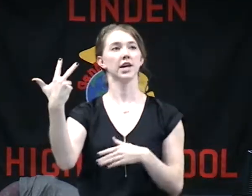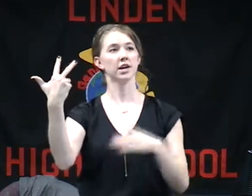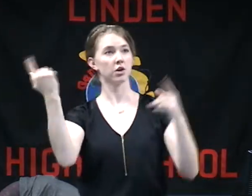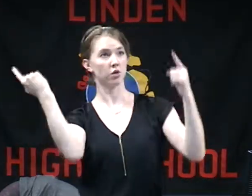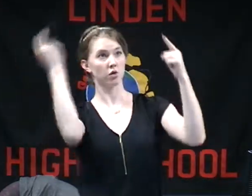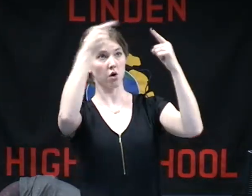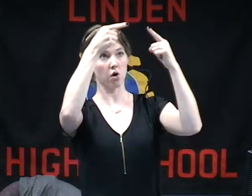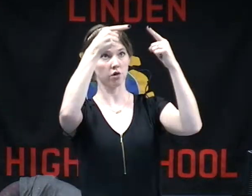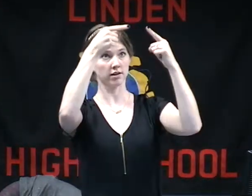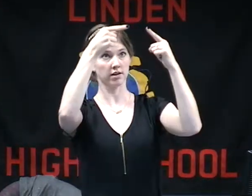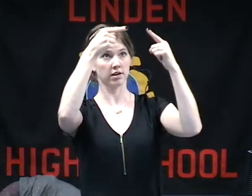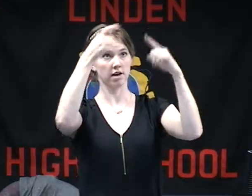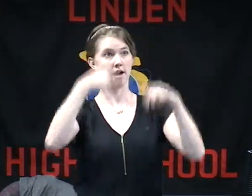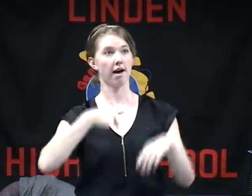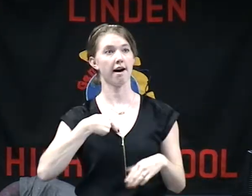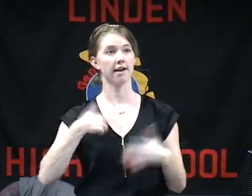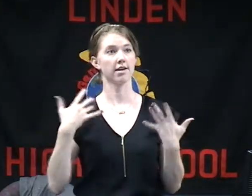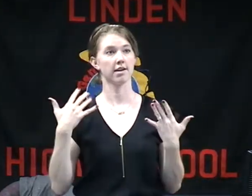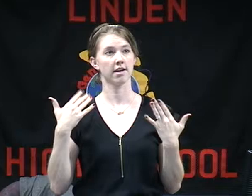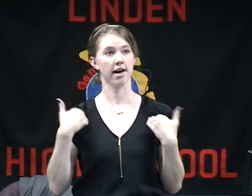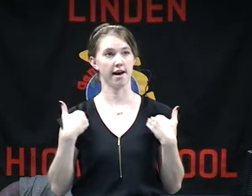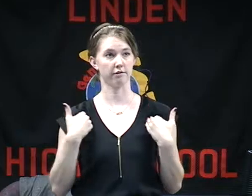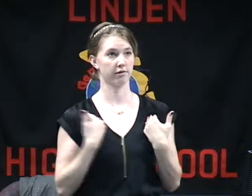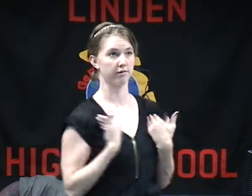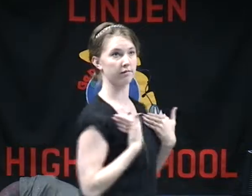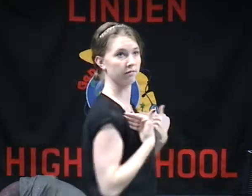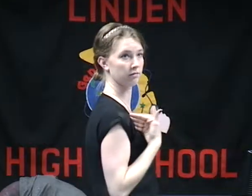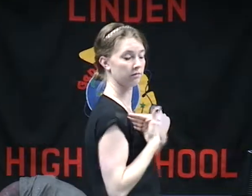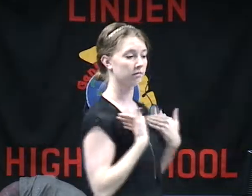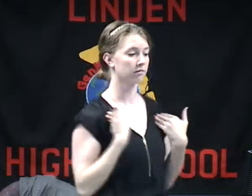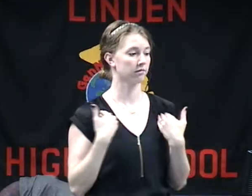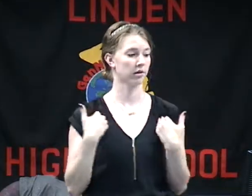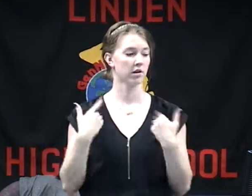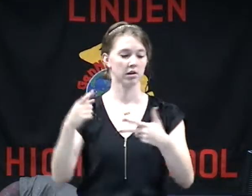3 goals I have.